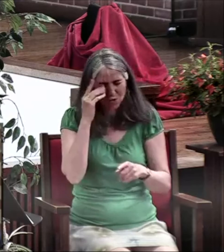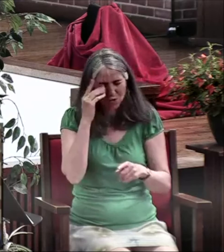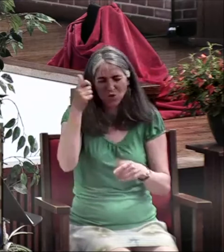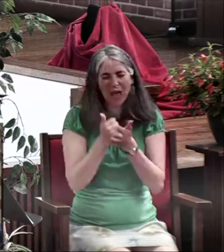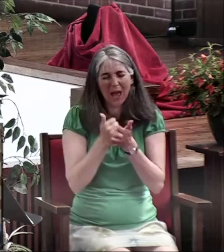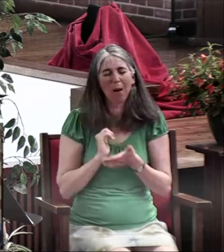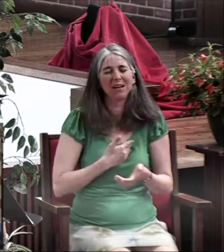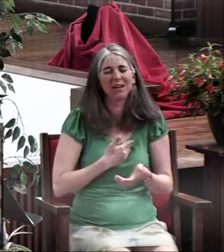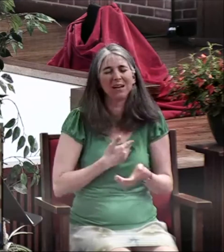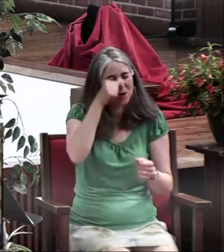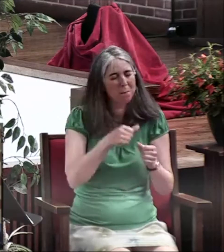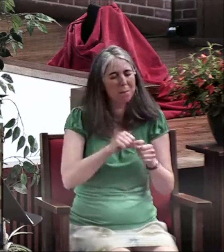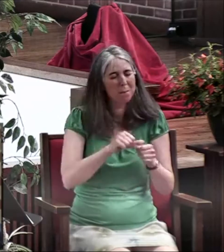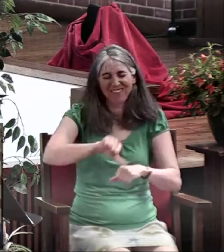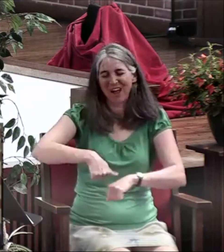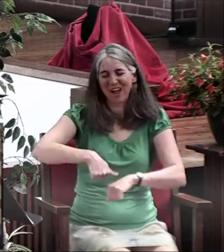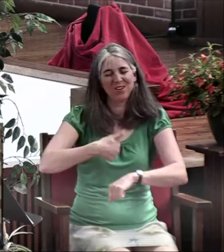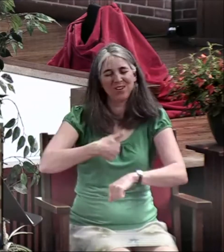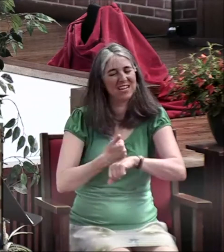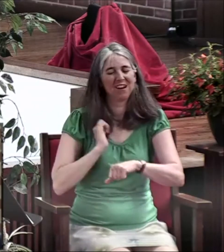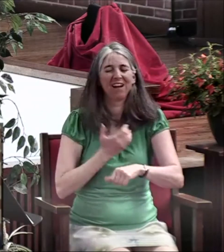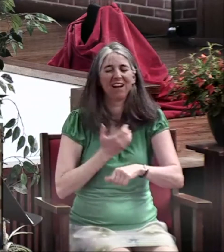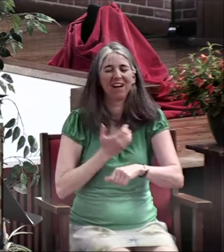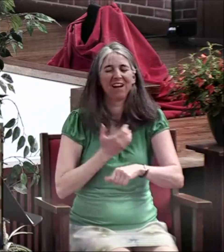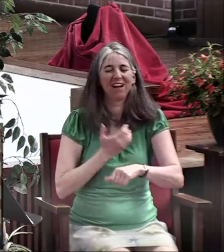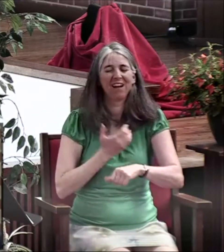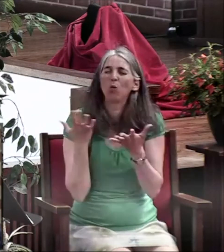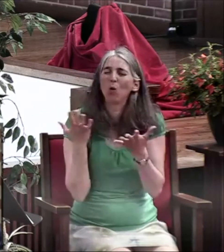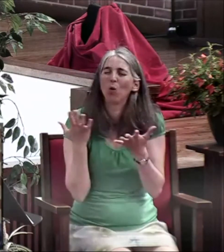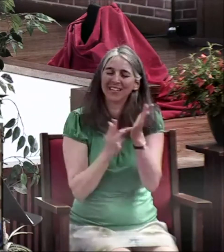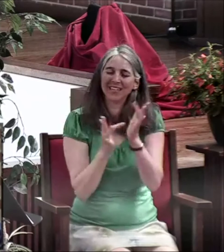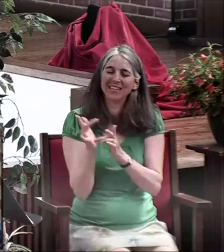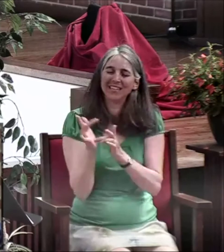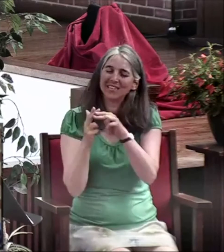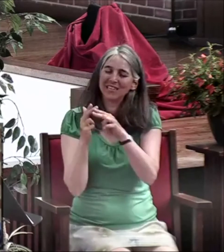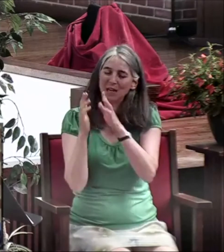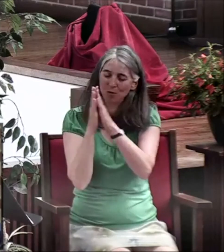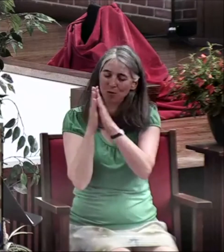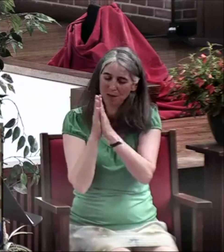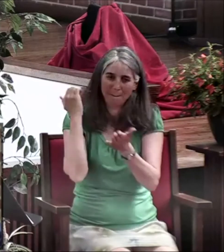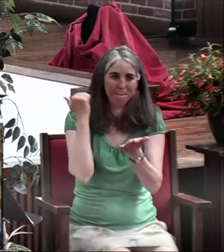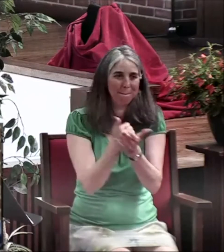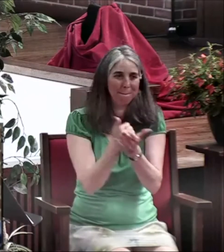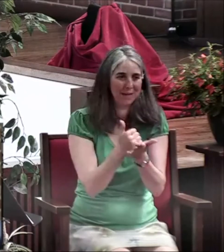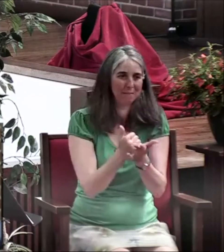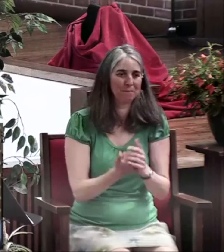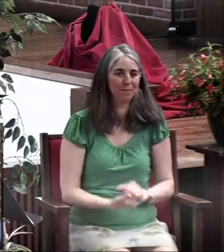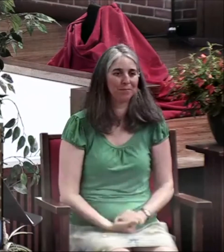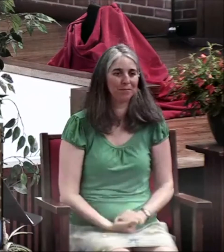remembrance the foundation of our faith. In Jesus' name we pray. Amen.